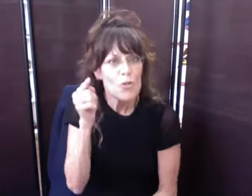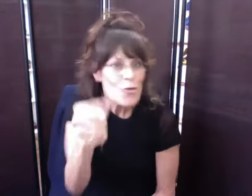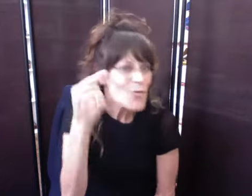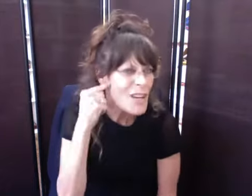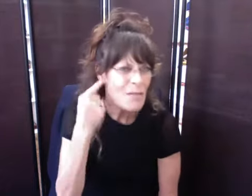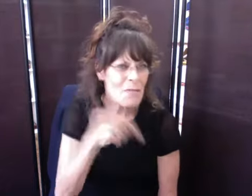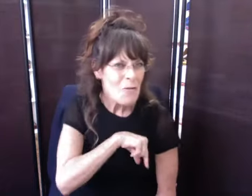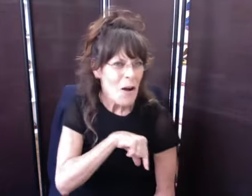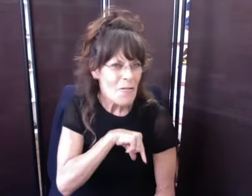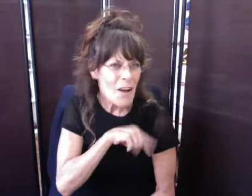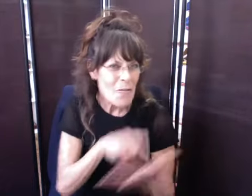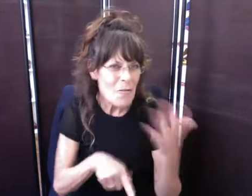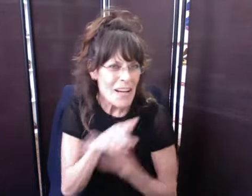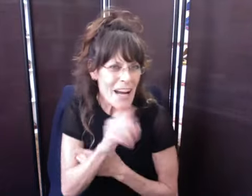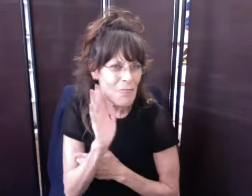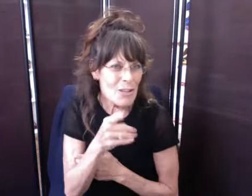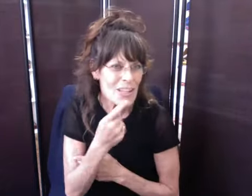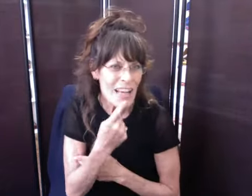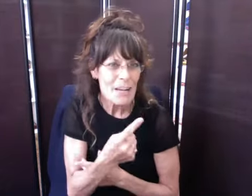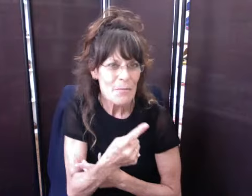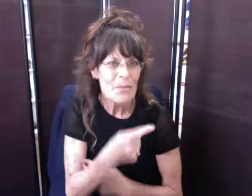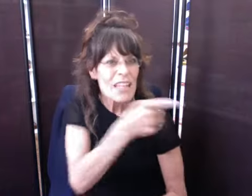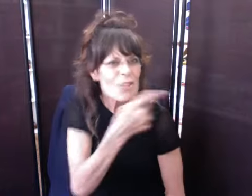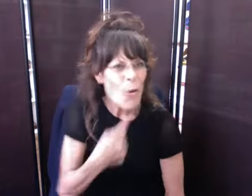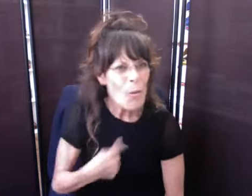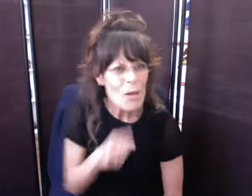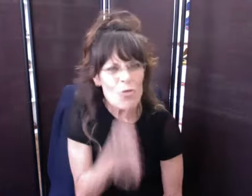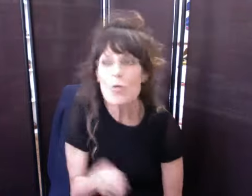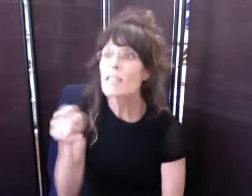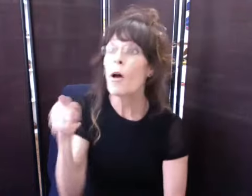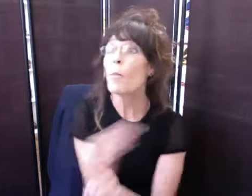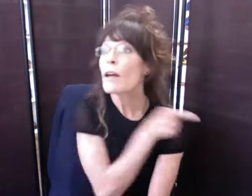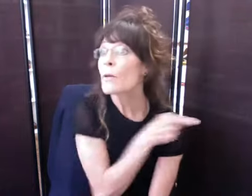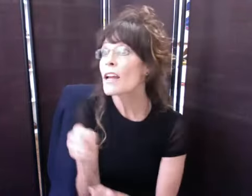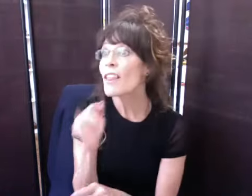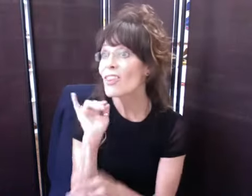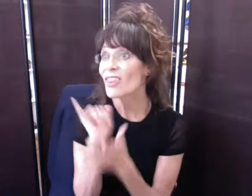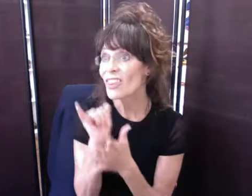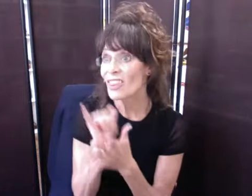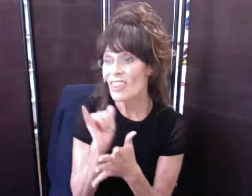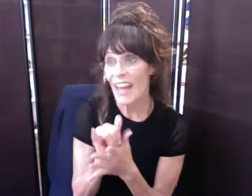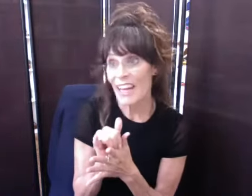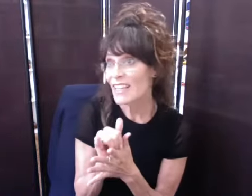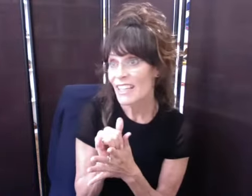about to say next. But Joe told me this was true. He said, by the way, that brain of yours, he said, we have no solution for that